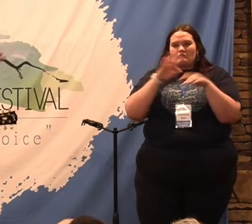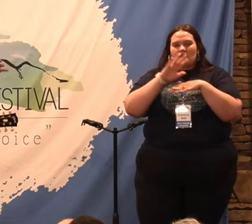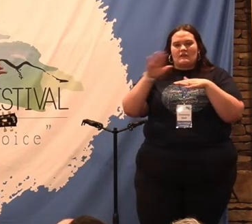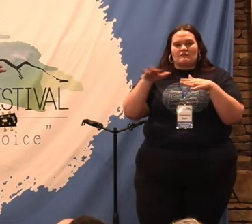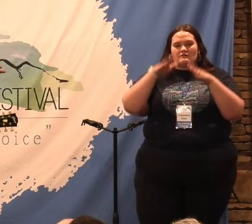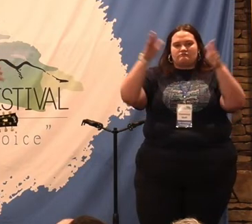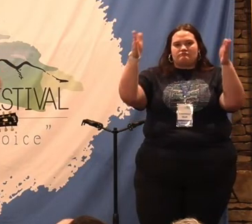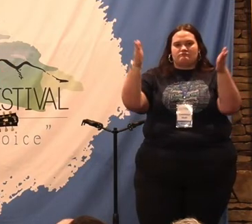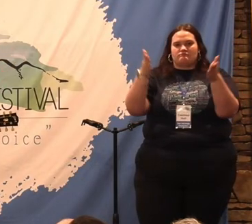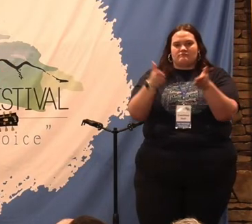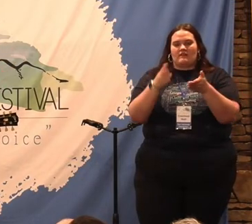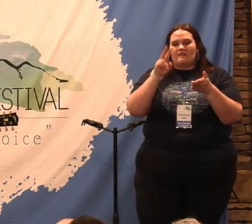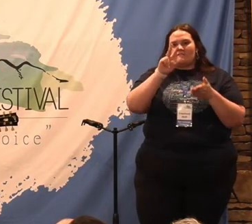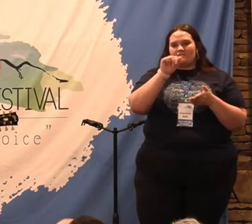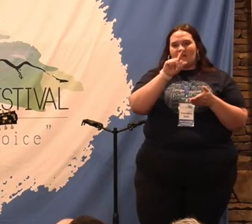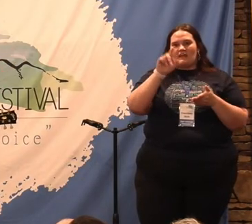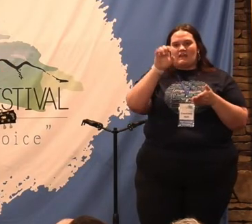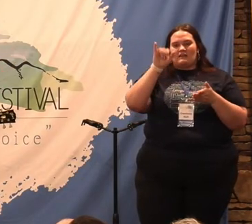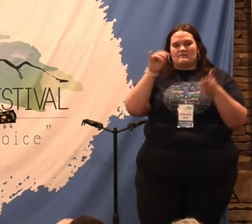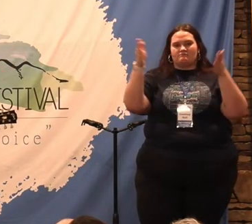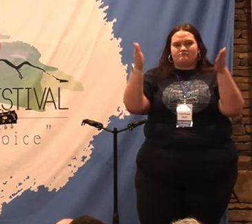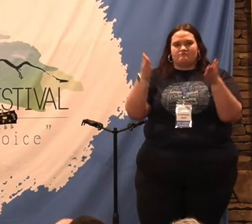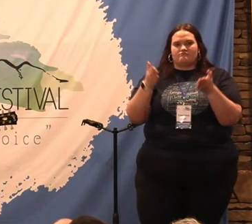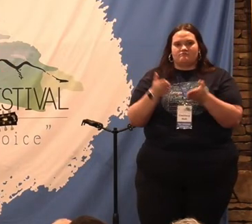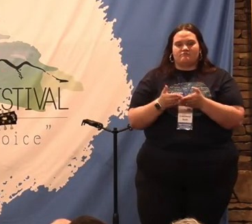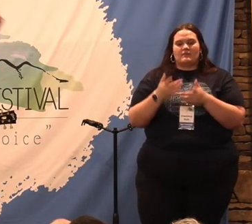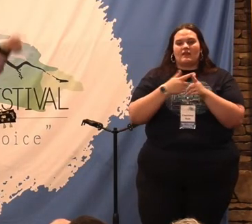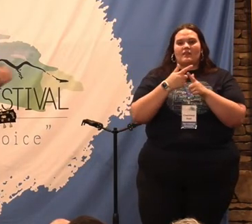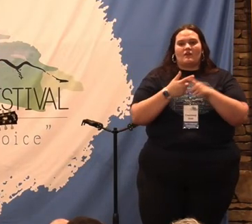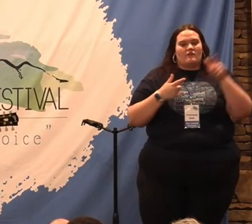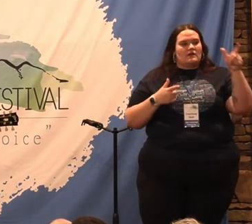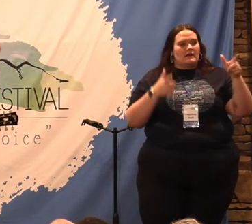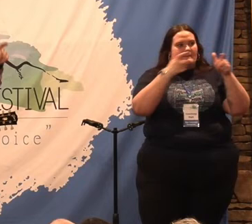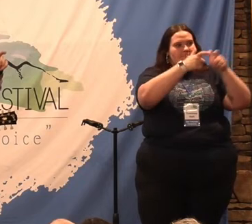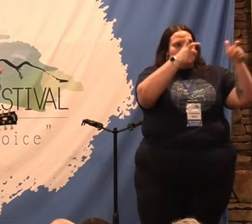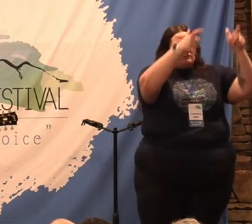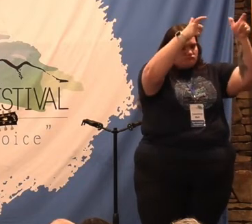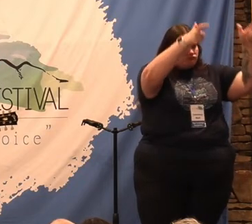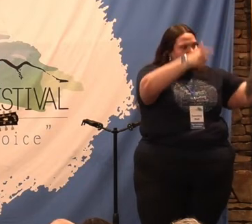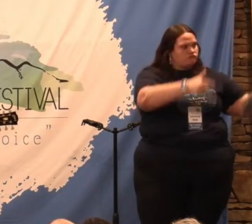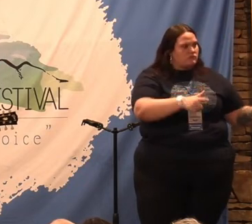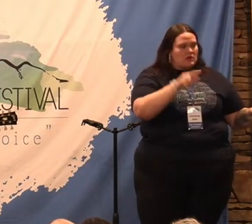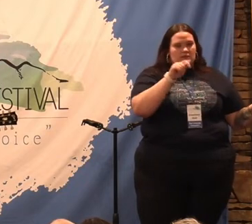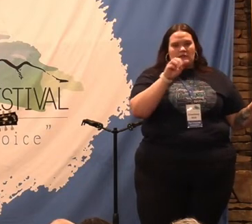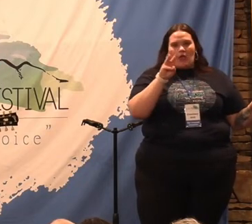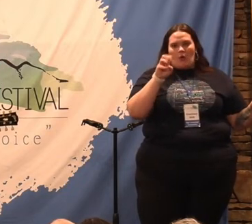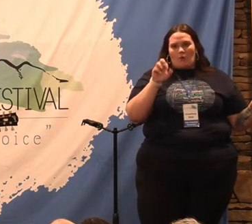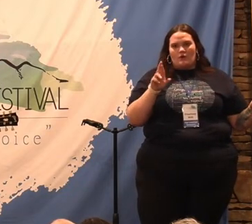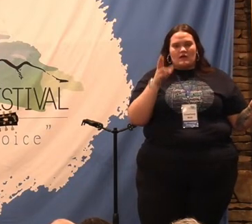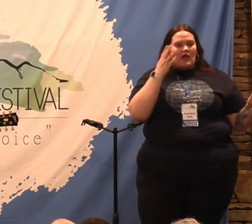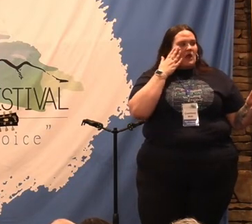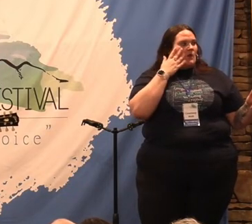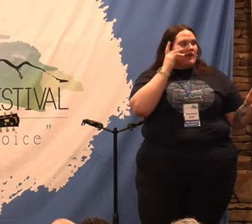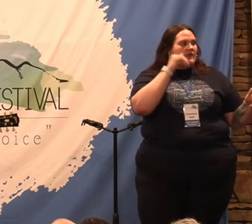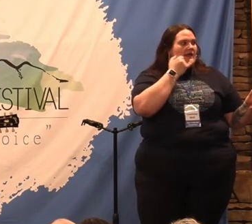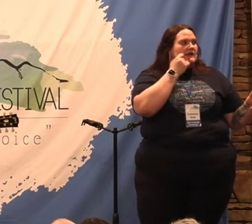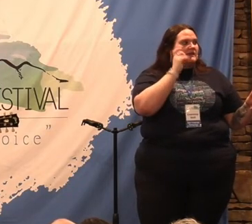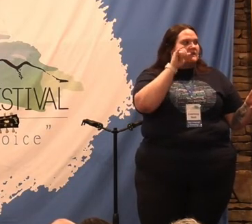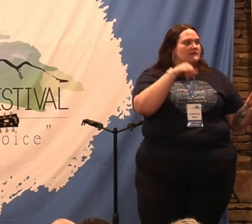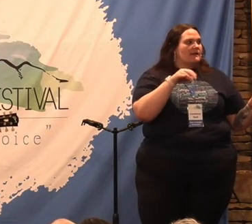And on this side over here, there was a big tower coming out of the ground with a big wheel on the top of it. Well, I knew what that was. That's a mine